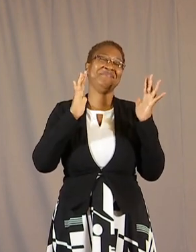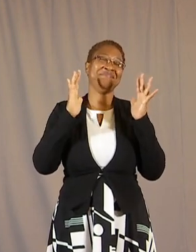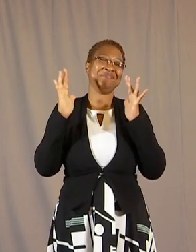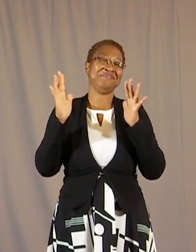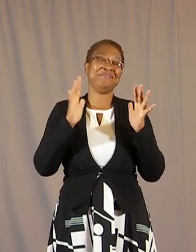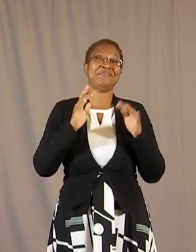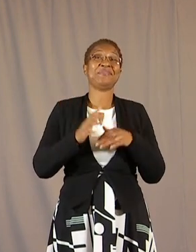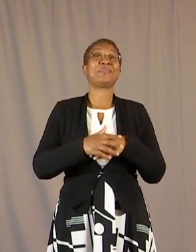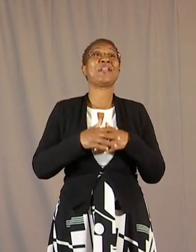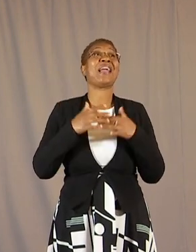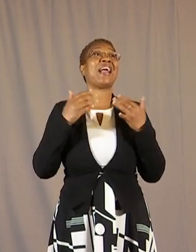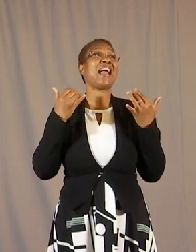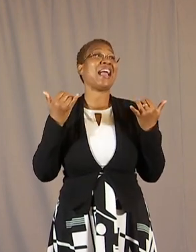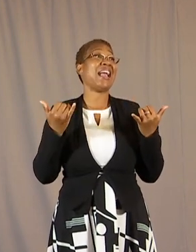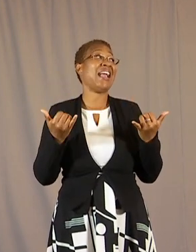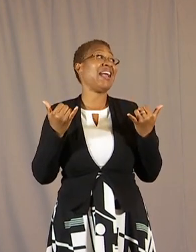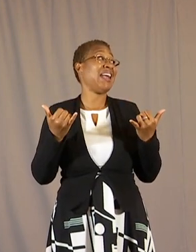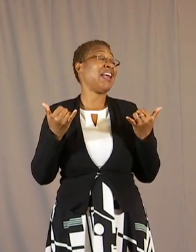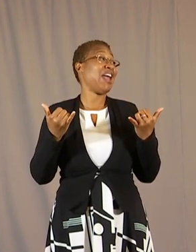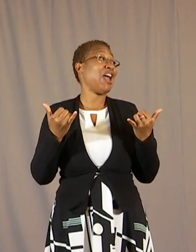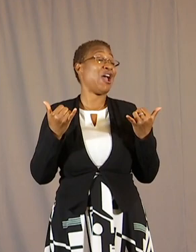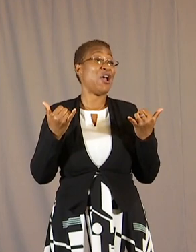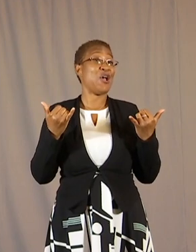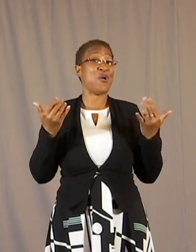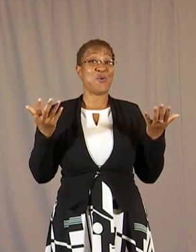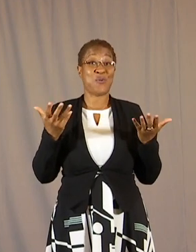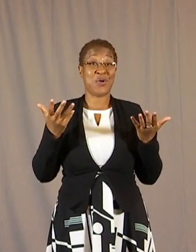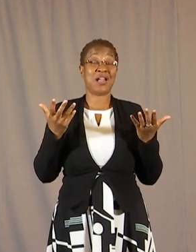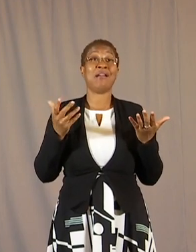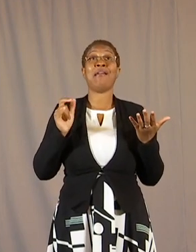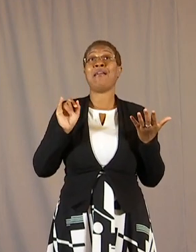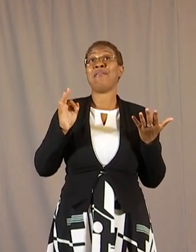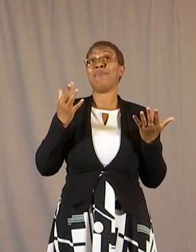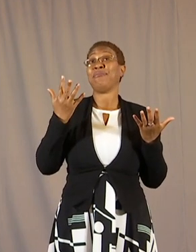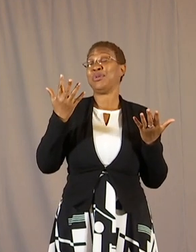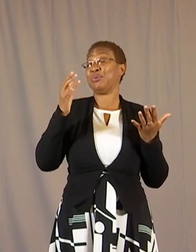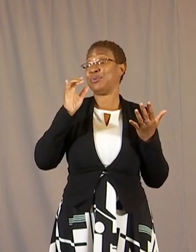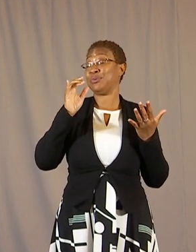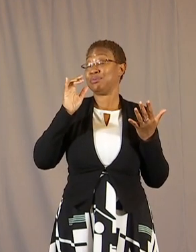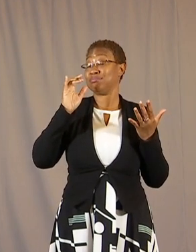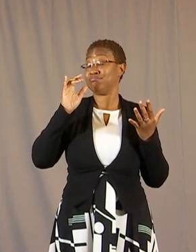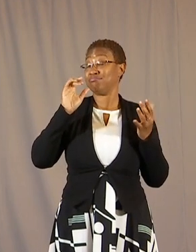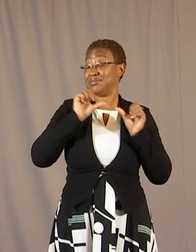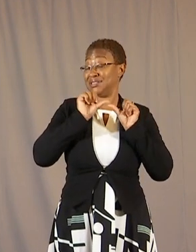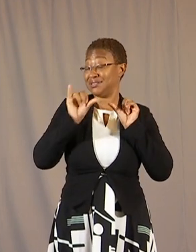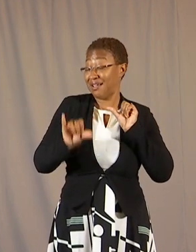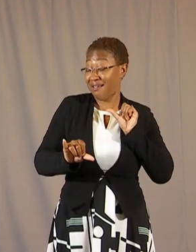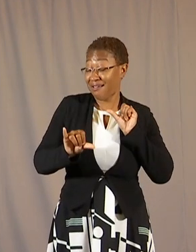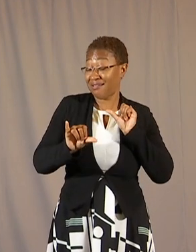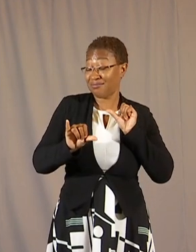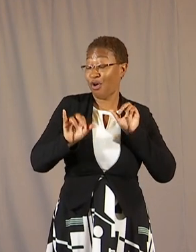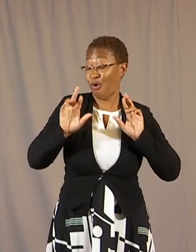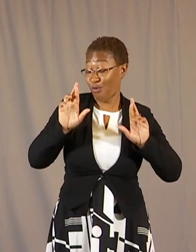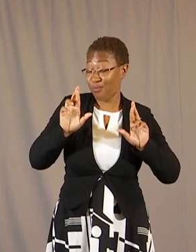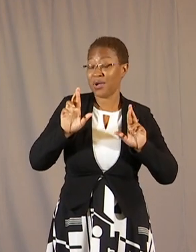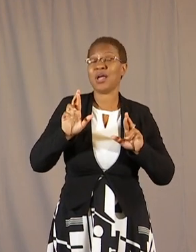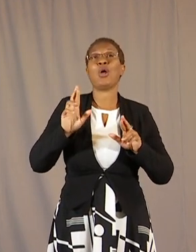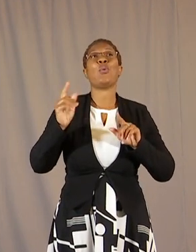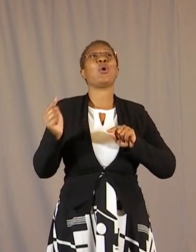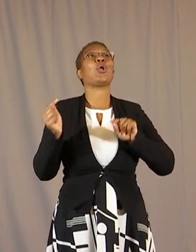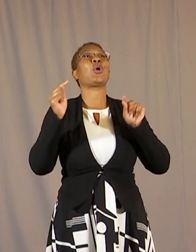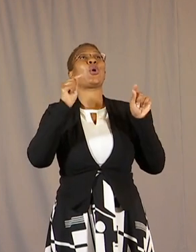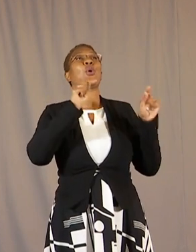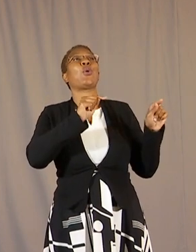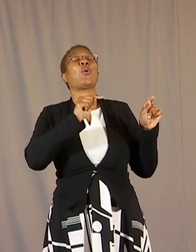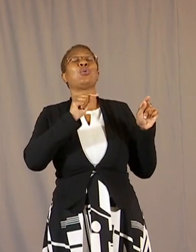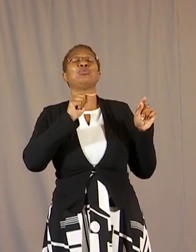So we're gonna go now to, if you choose to stay with us, which I hope you do, we're gonna go to the large room